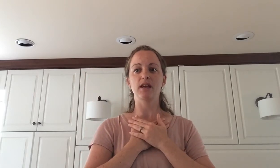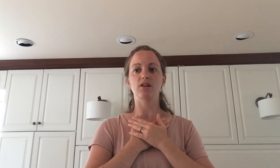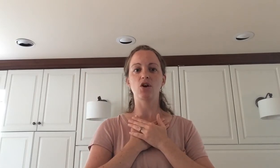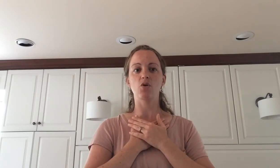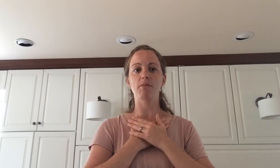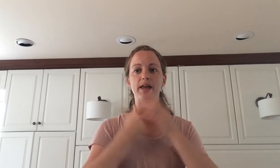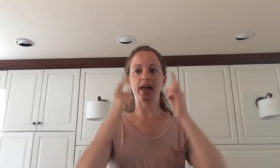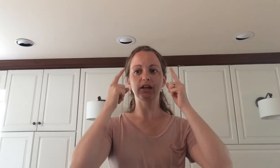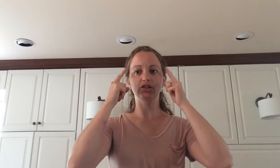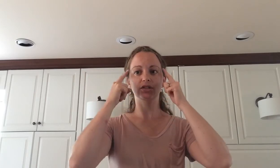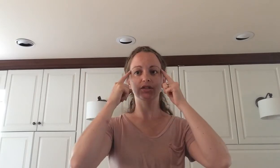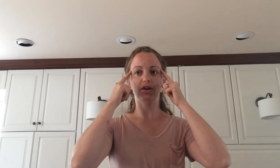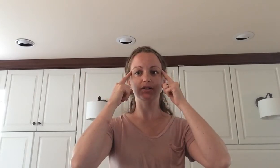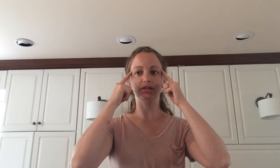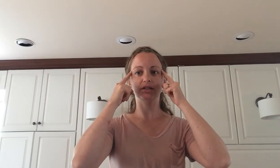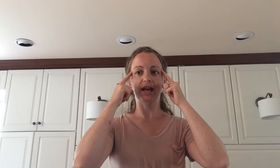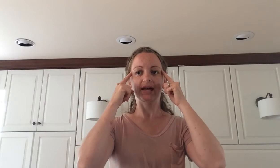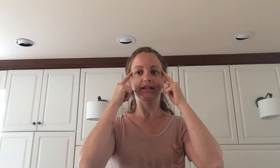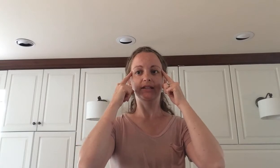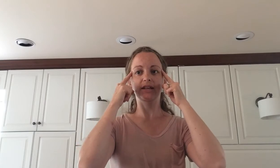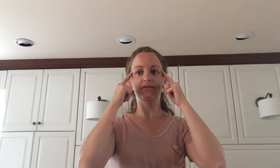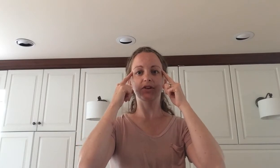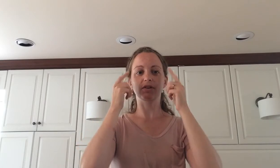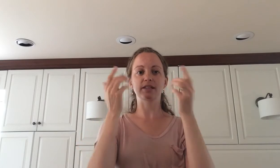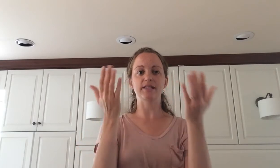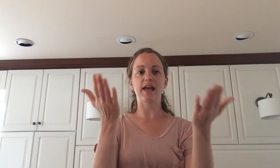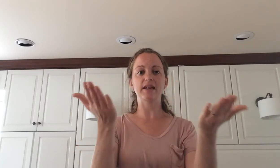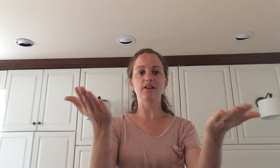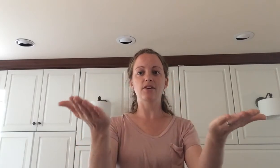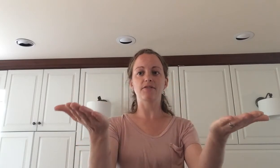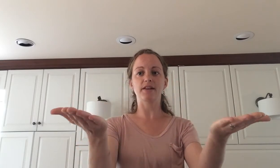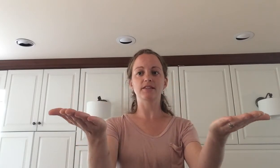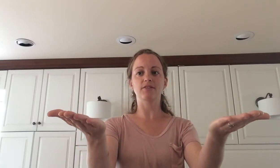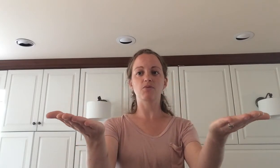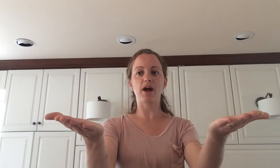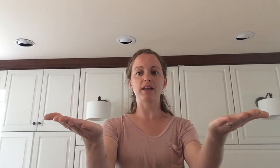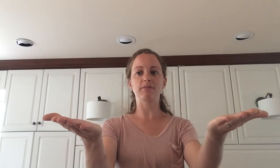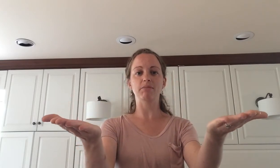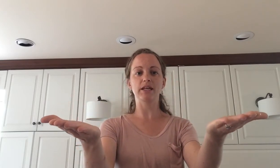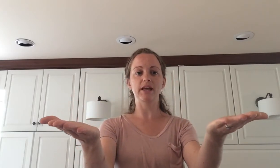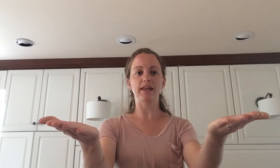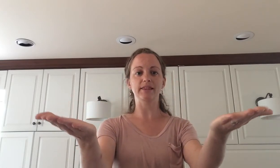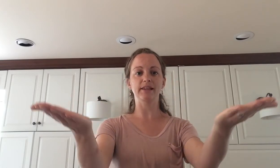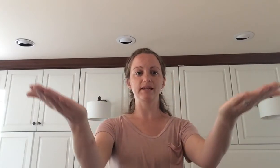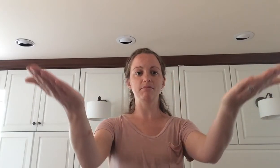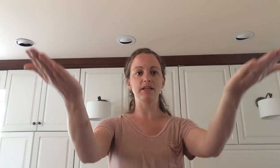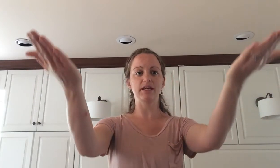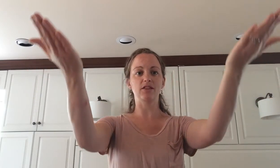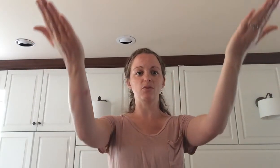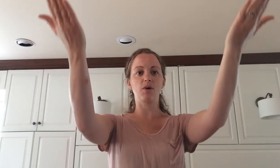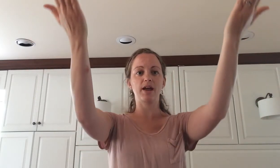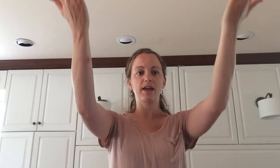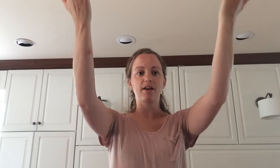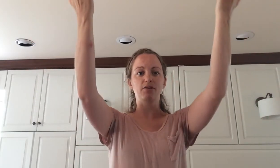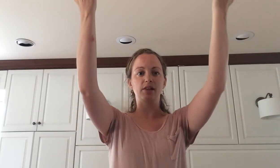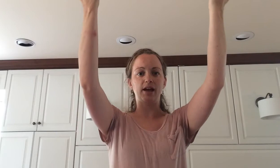and know my anxious thoughts. See if there is any offensive way in me and lead me in the way everlasting.